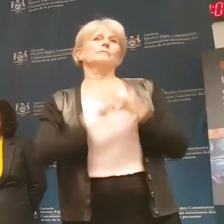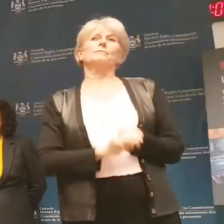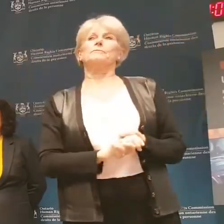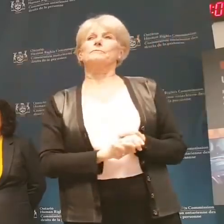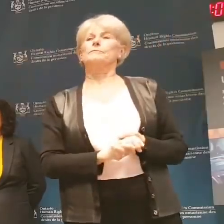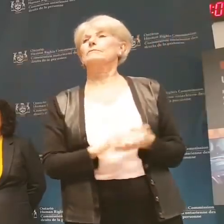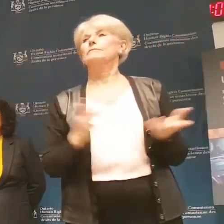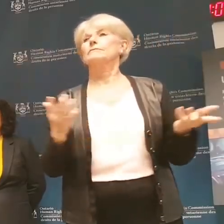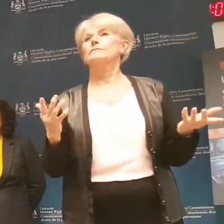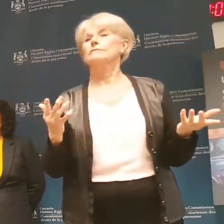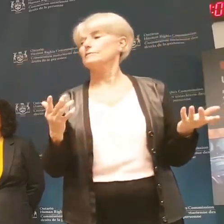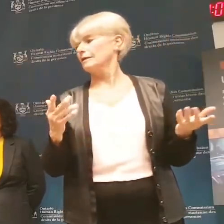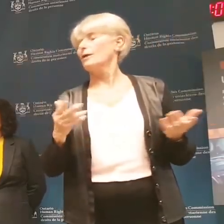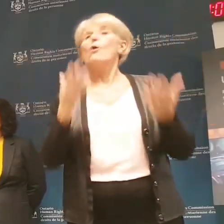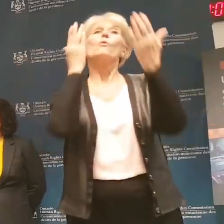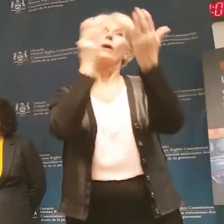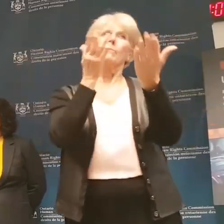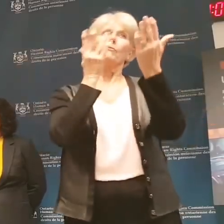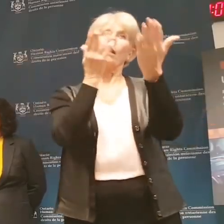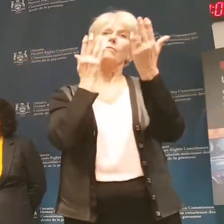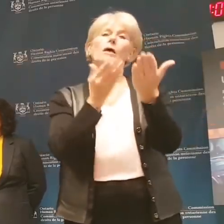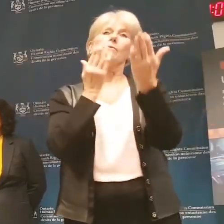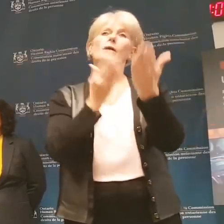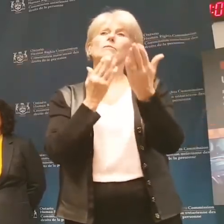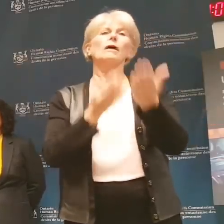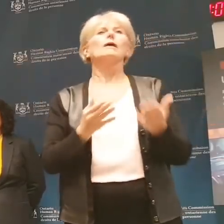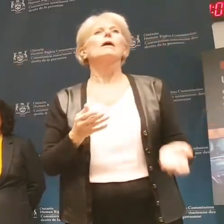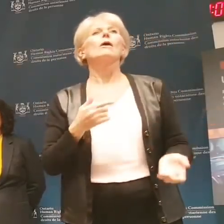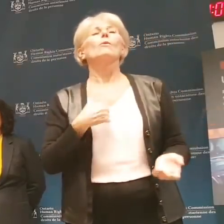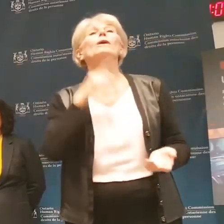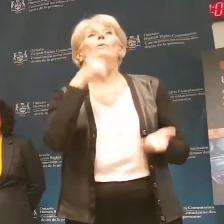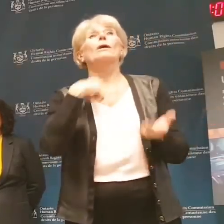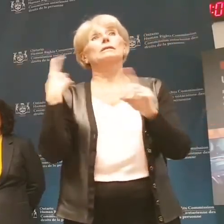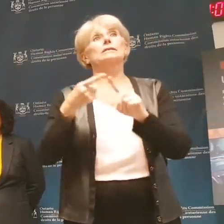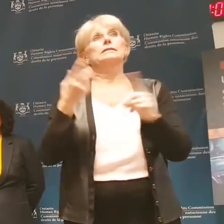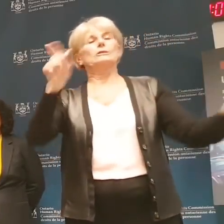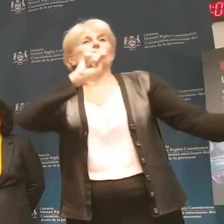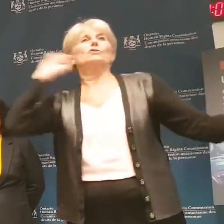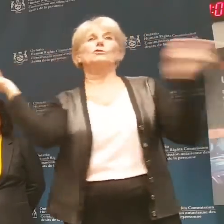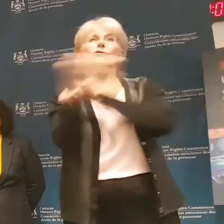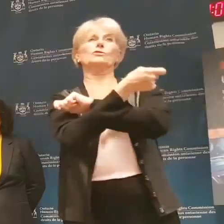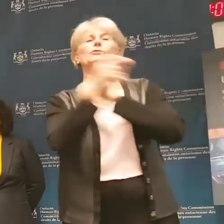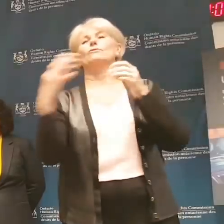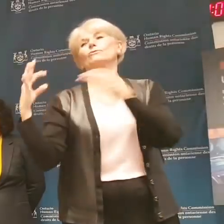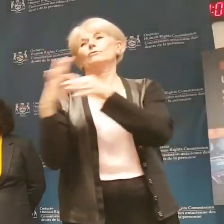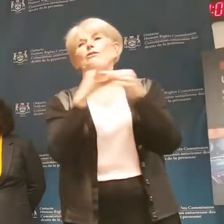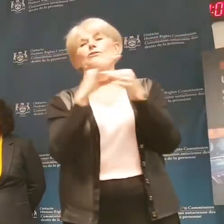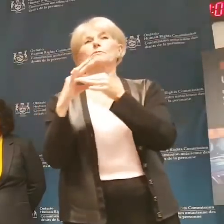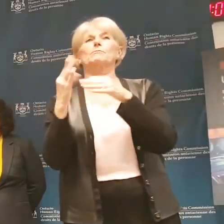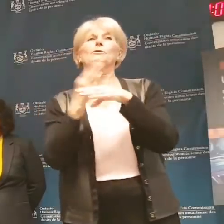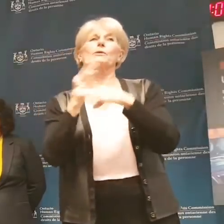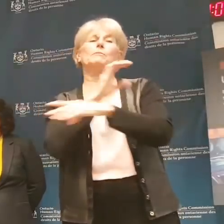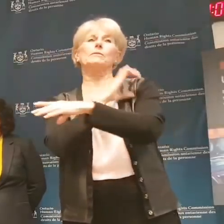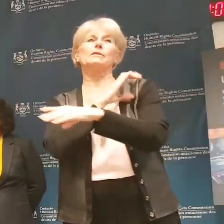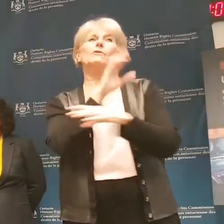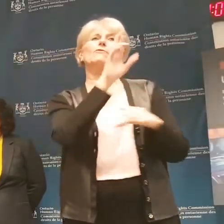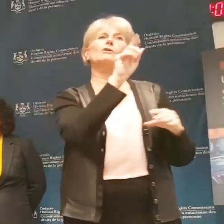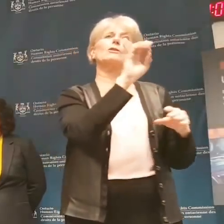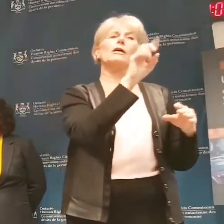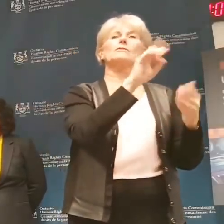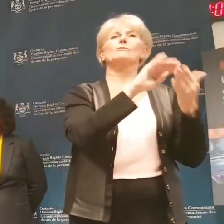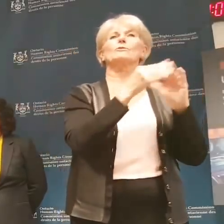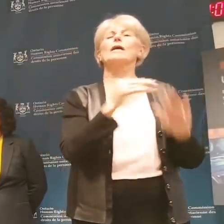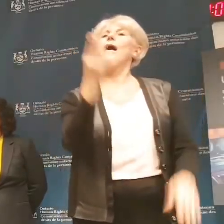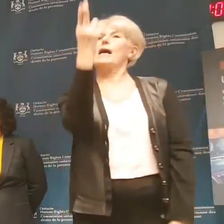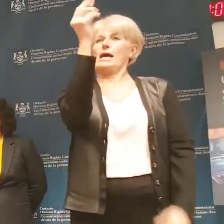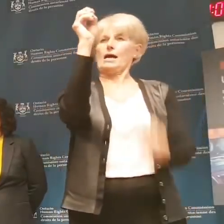some point, all the little recommendations, we're talking about a transformation, right? Of the relationship between police and racialized communities. So